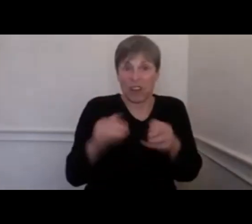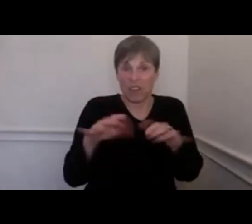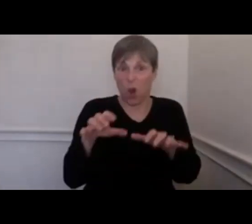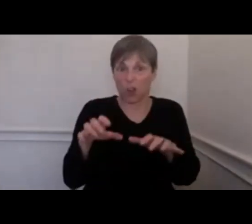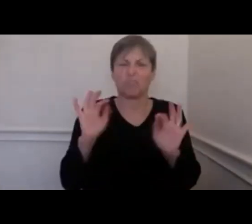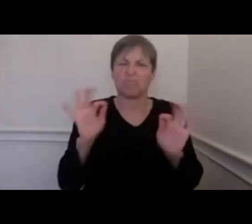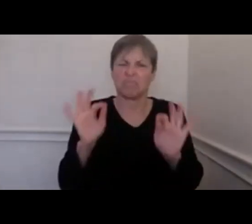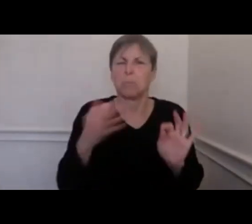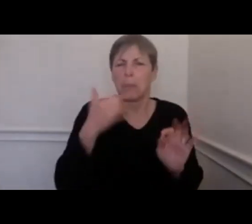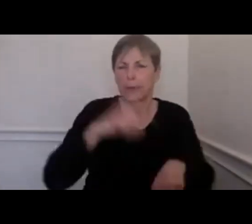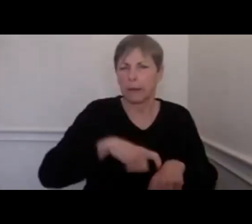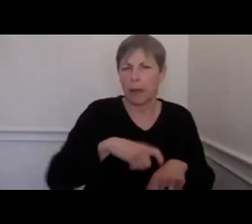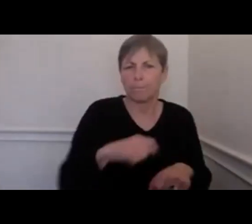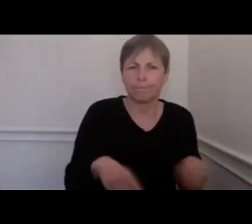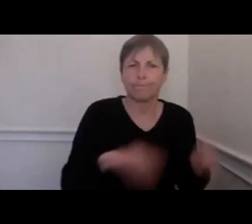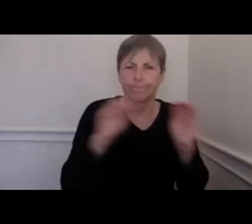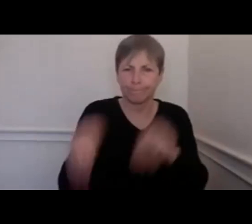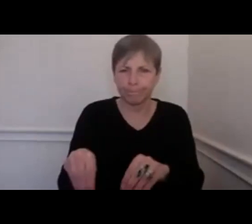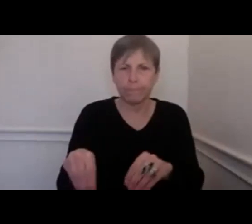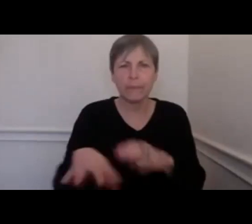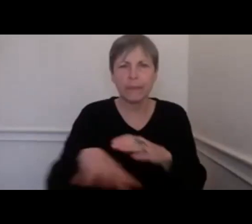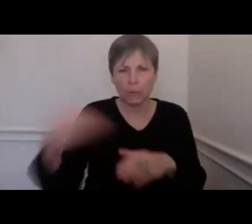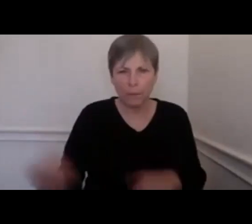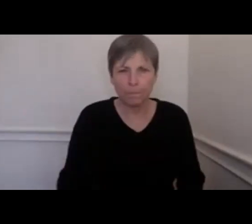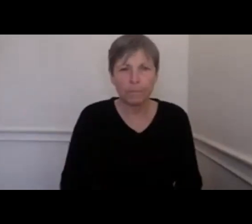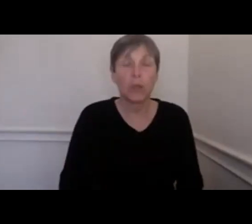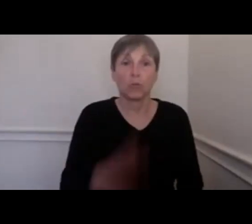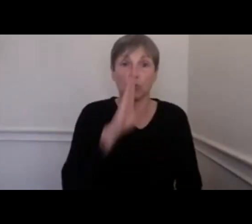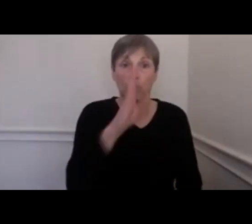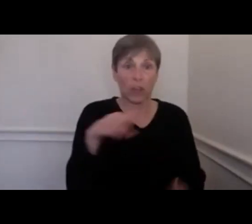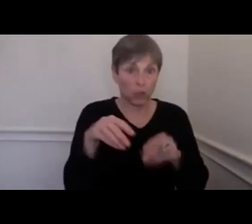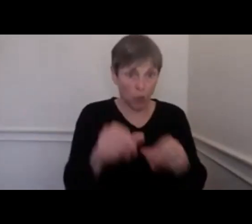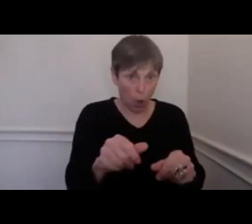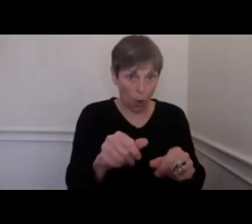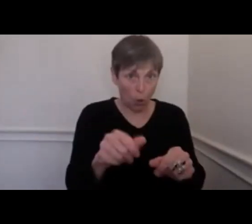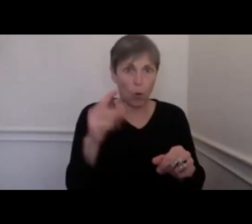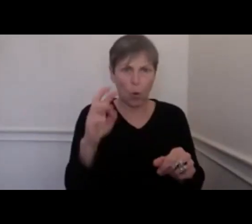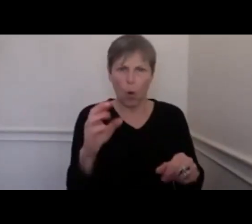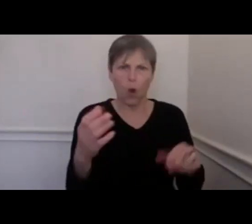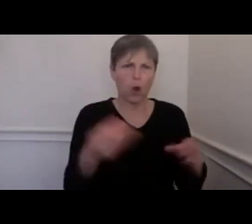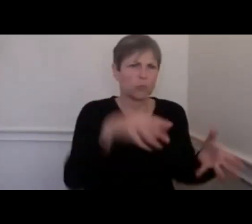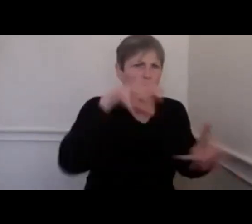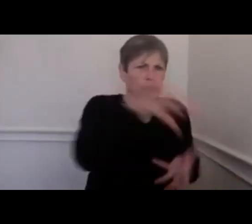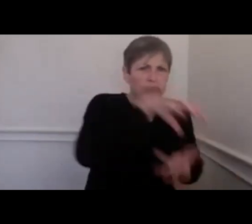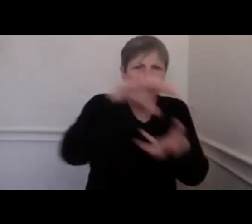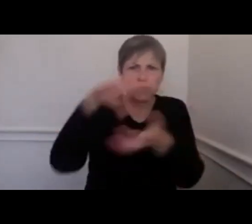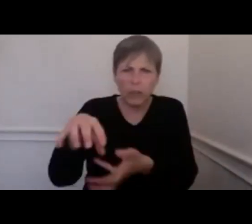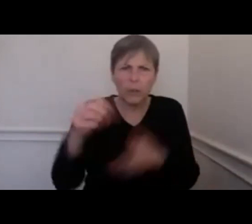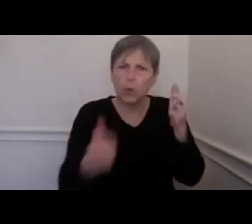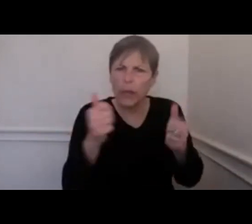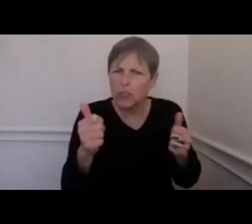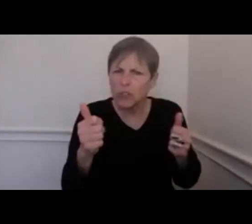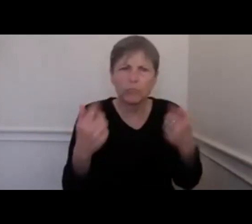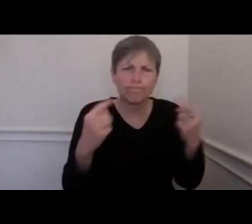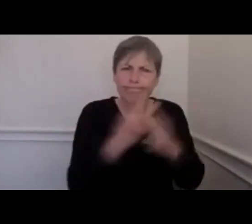fabulous. And so when you're considering direct sow versus transplanting, here are some pros and